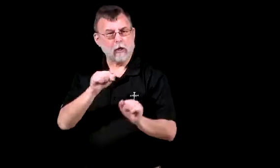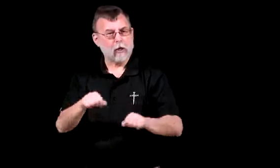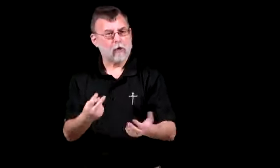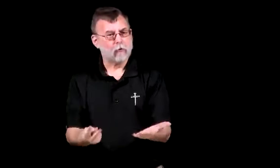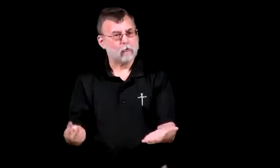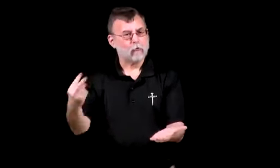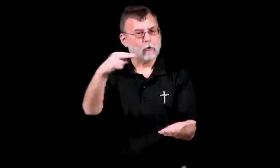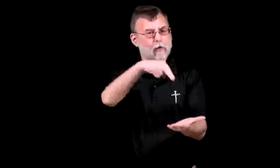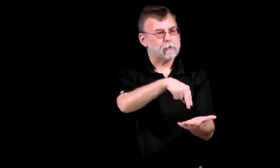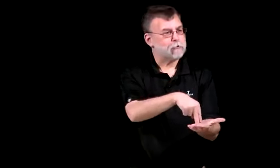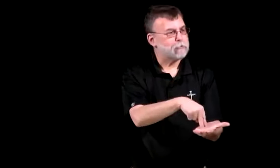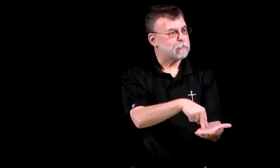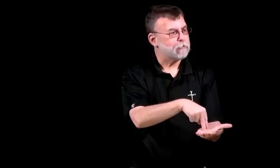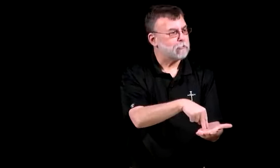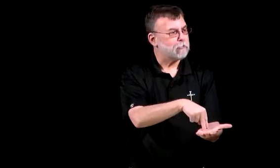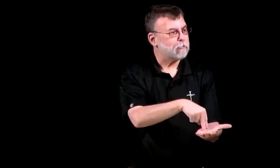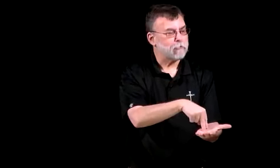death so that we can rise again.